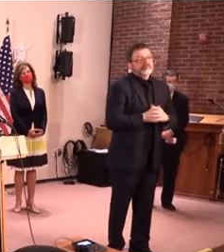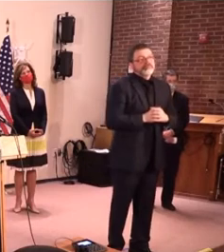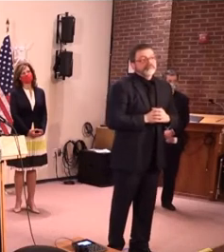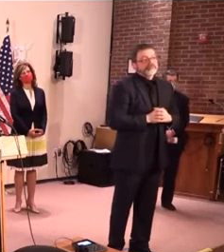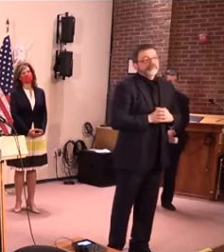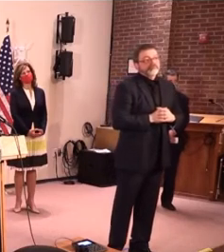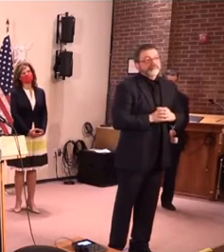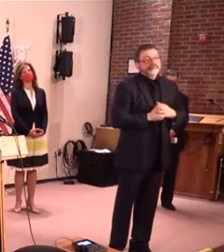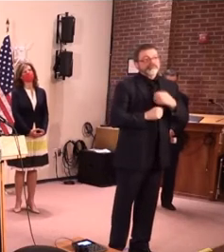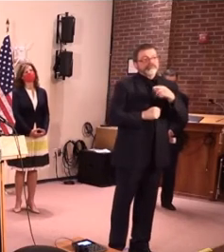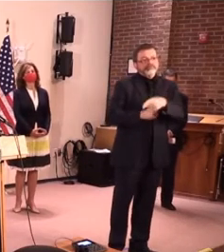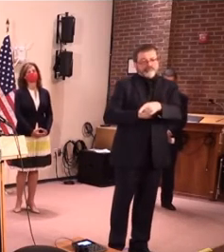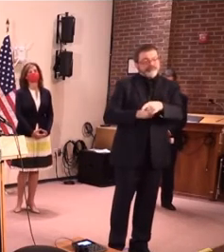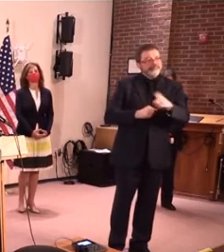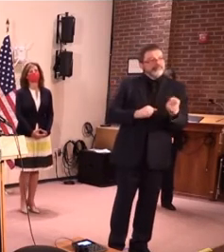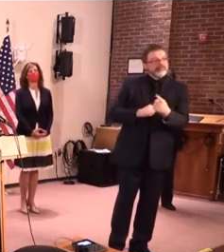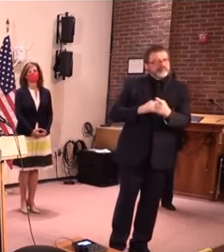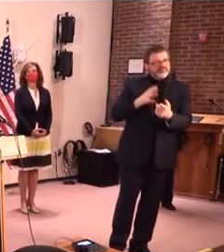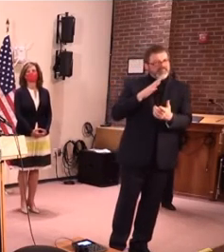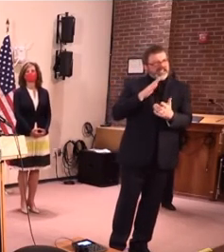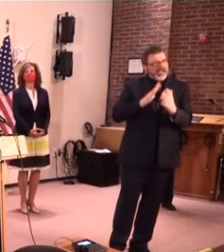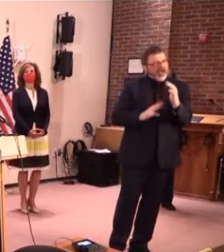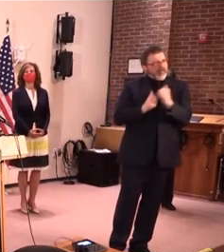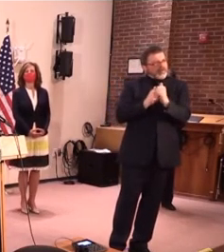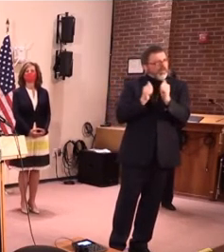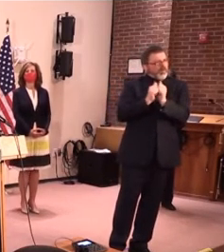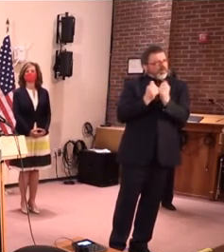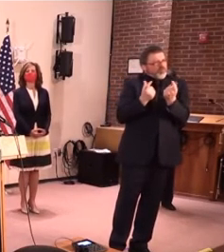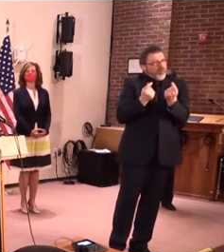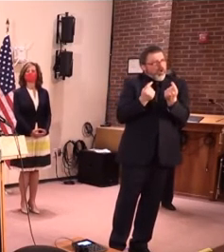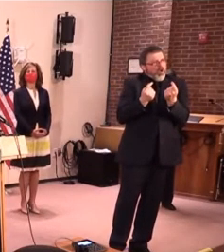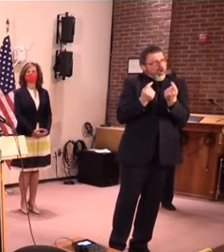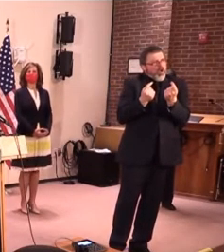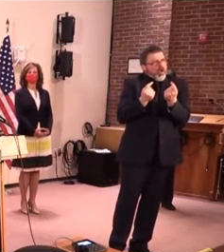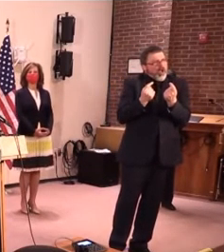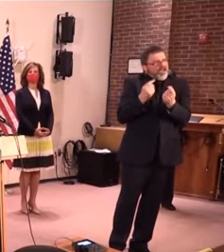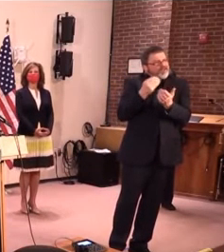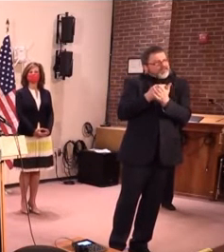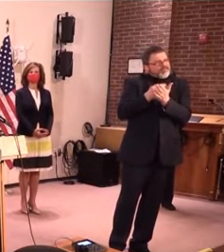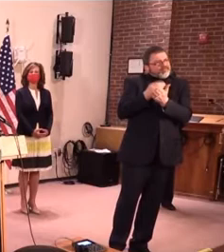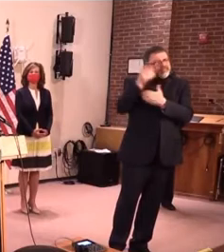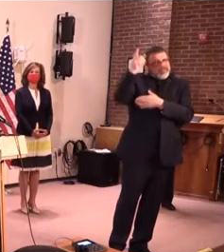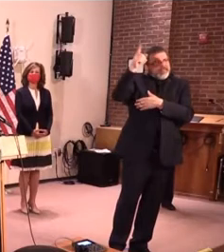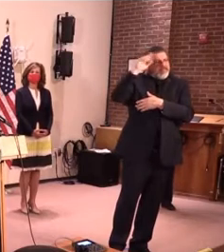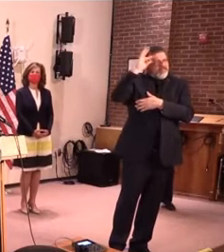getting $1.25 billion, right, from the CARES Act? Yes. Total?